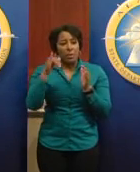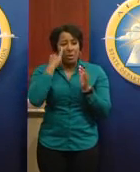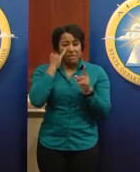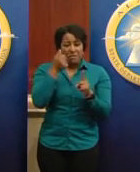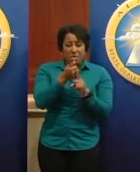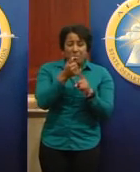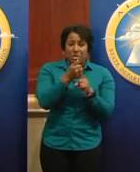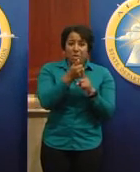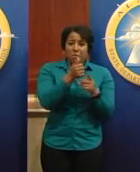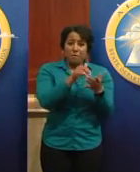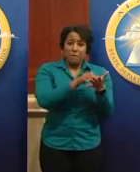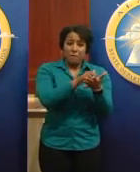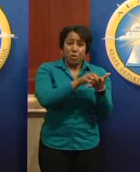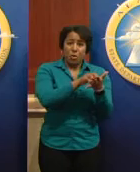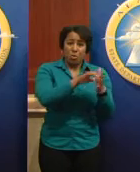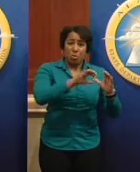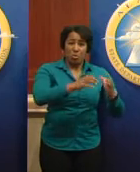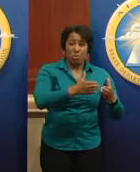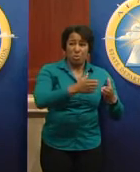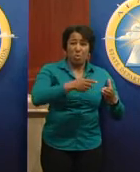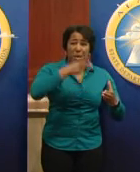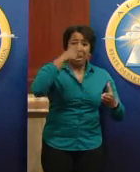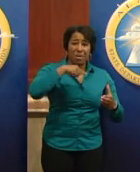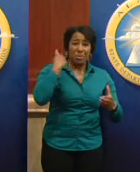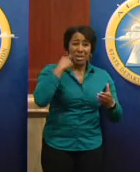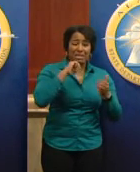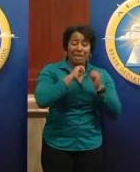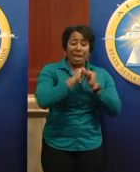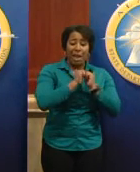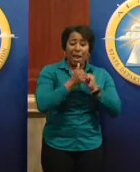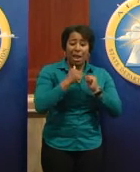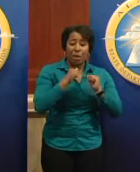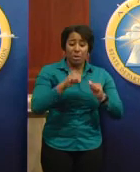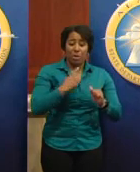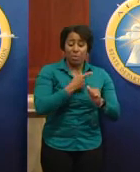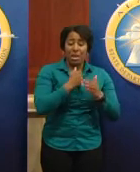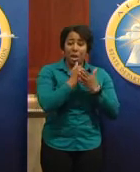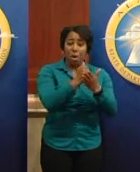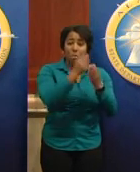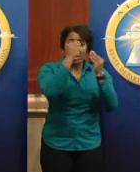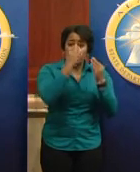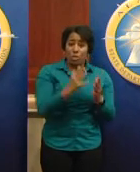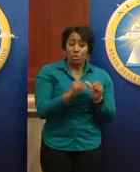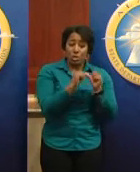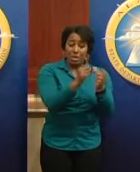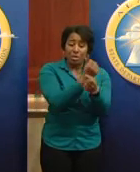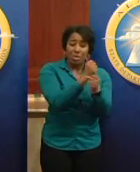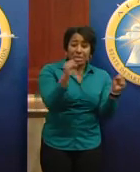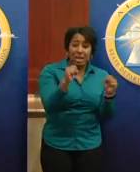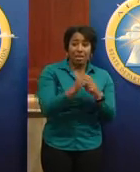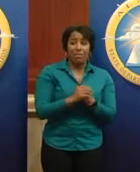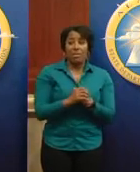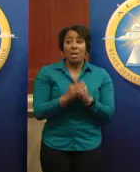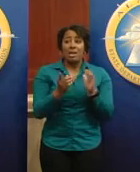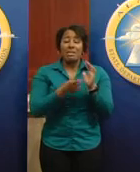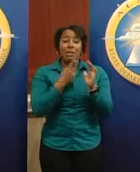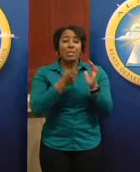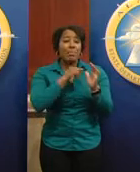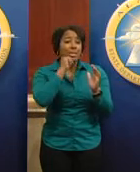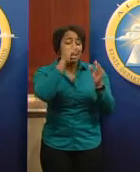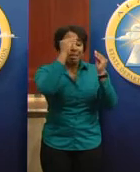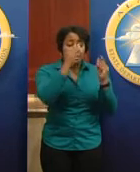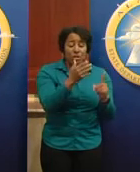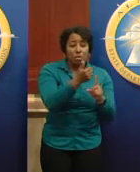vulnerable population, what could we do to help those teachers maintain safety? And sometimes it's not the teacher. Sometimes it's maybe the teacher has